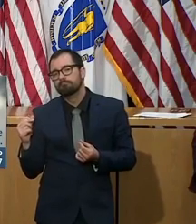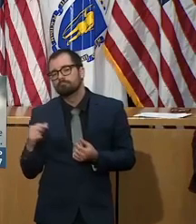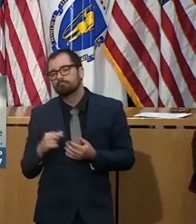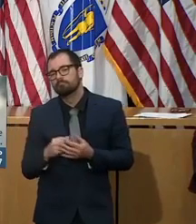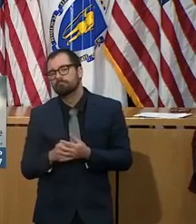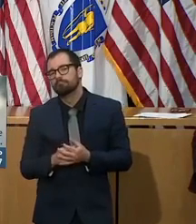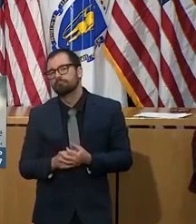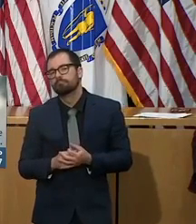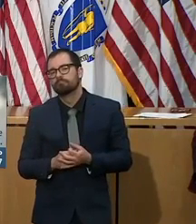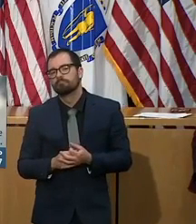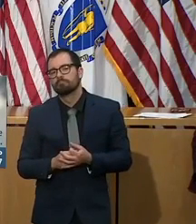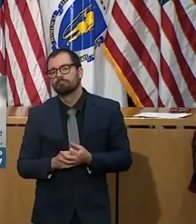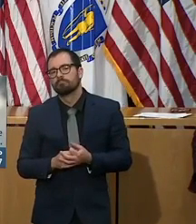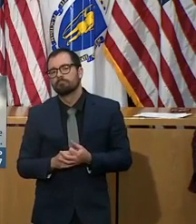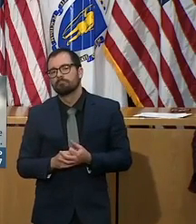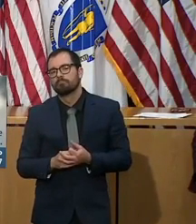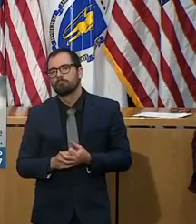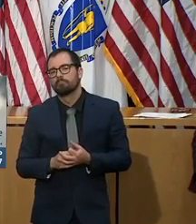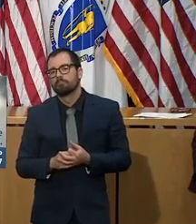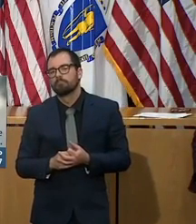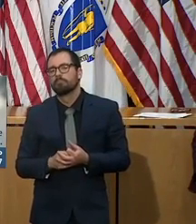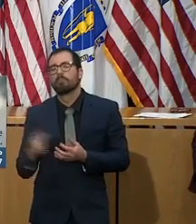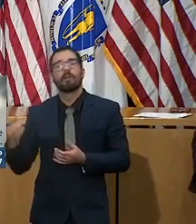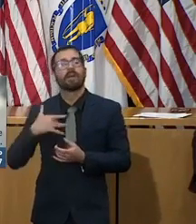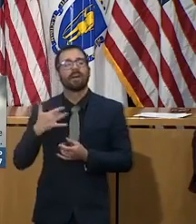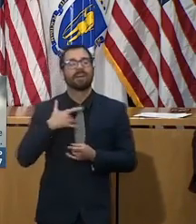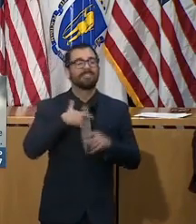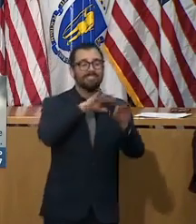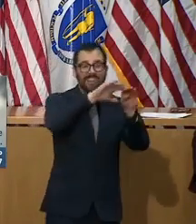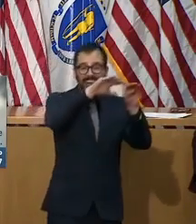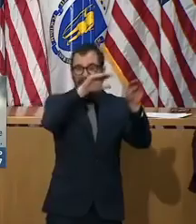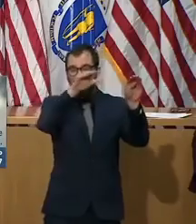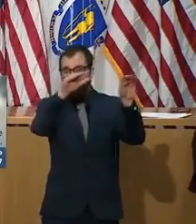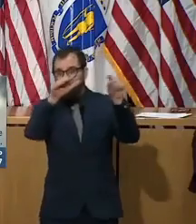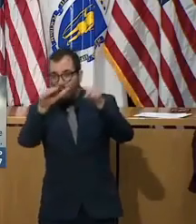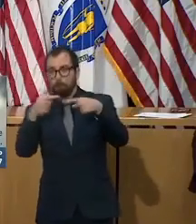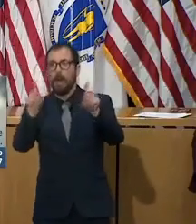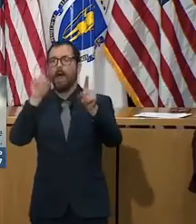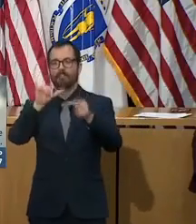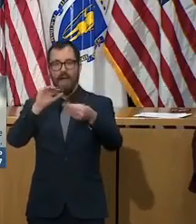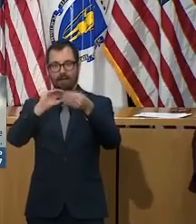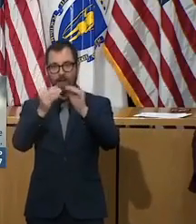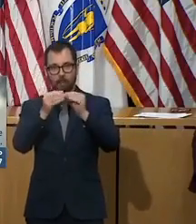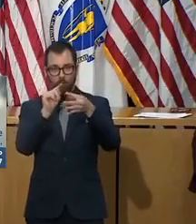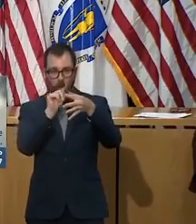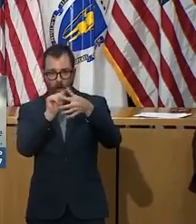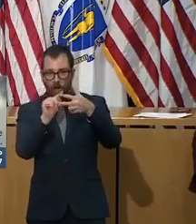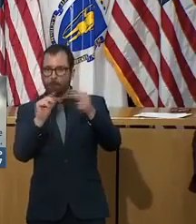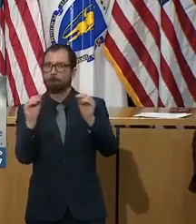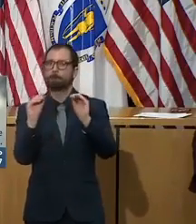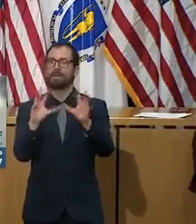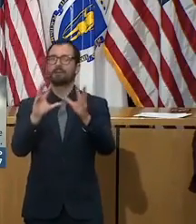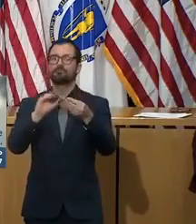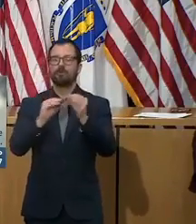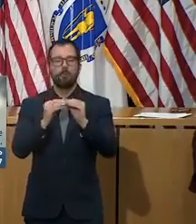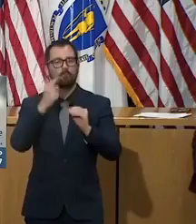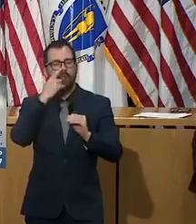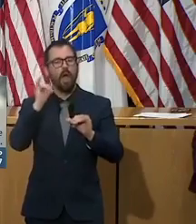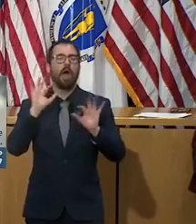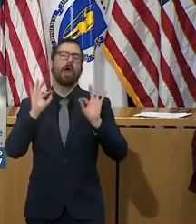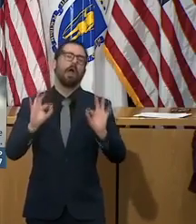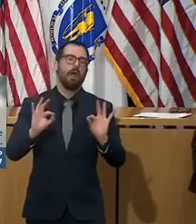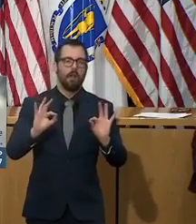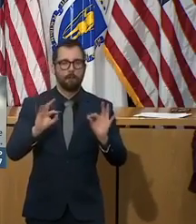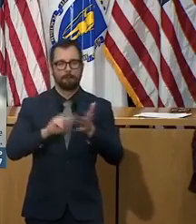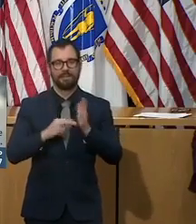I understand it's a simulator to discuss scenarios to effectively So Ann Klebadsky, who's the